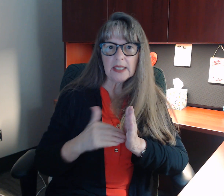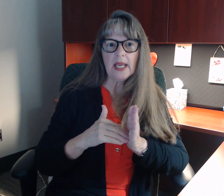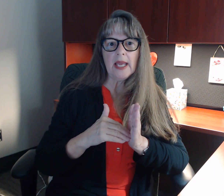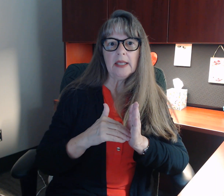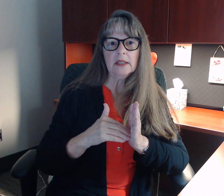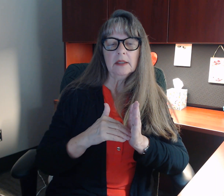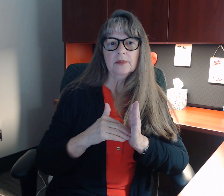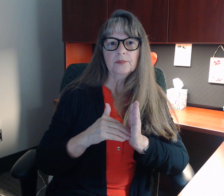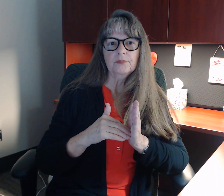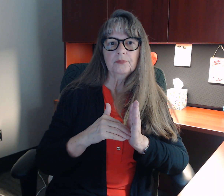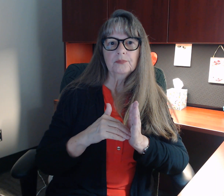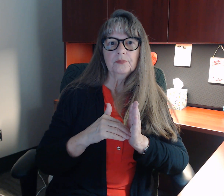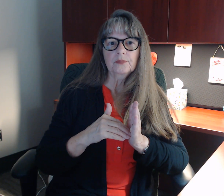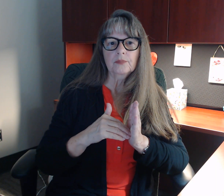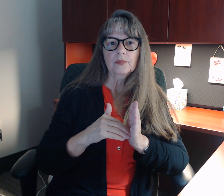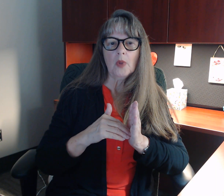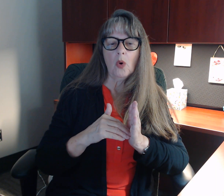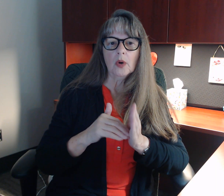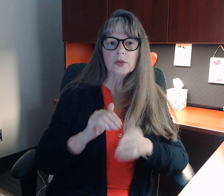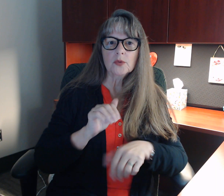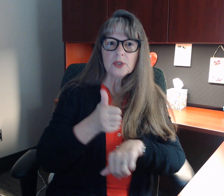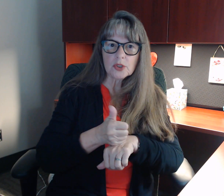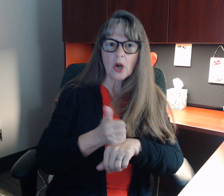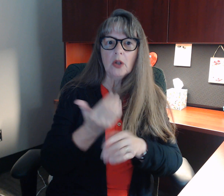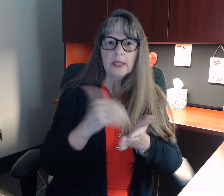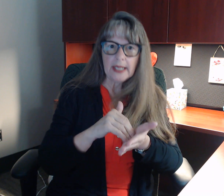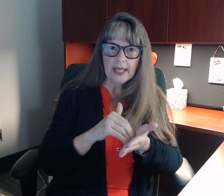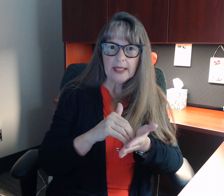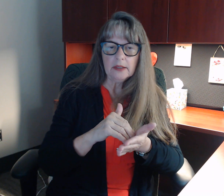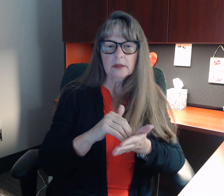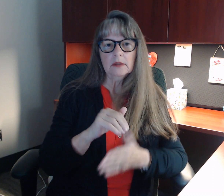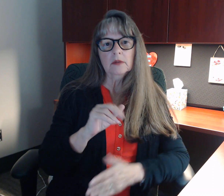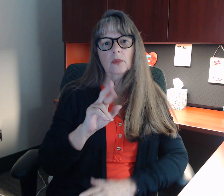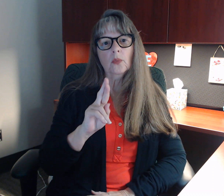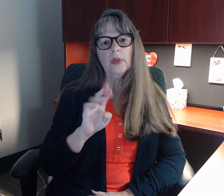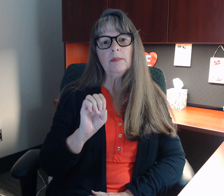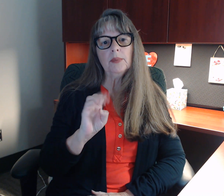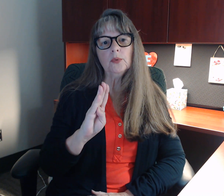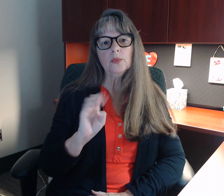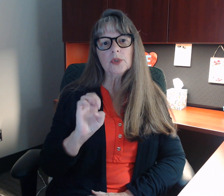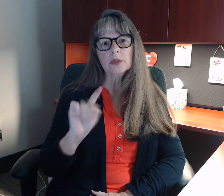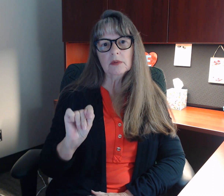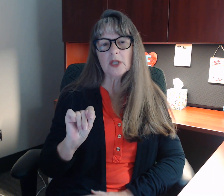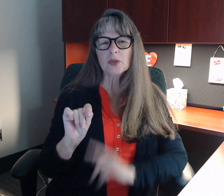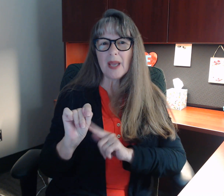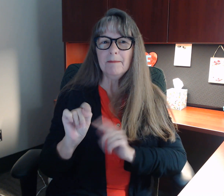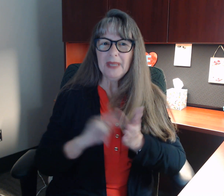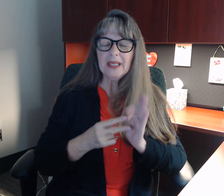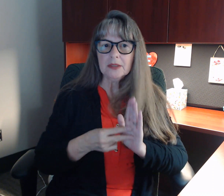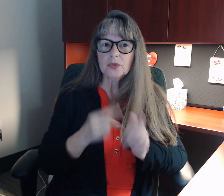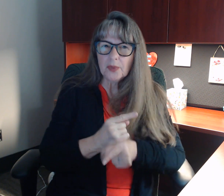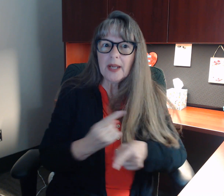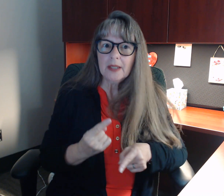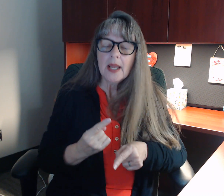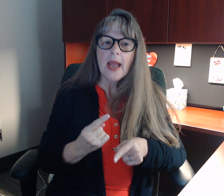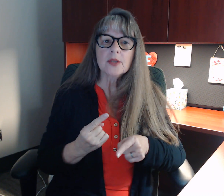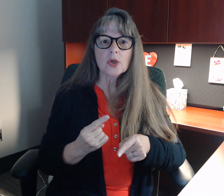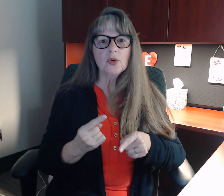again, or to install again. Reboot. That's what that means, right? And so you have